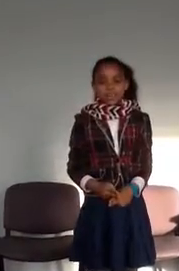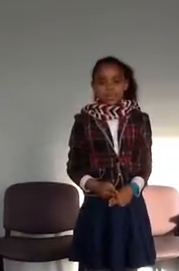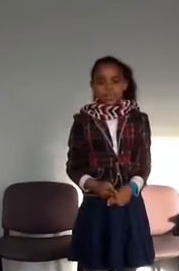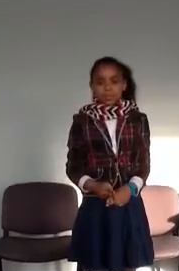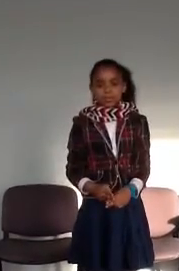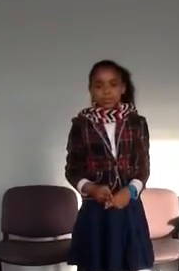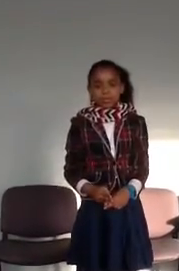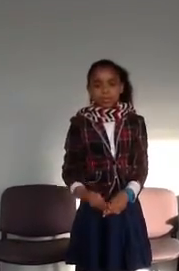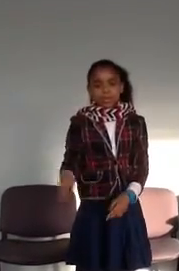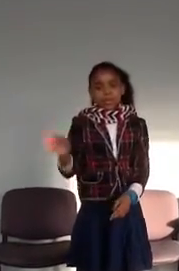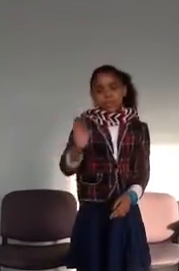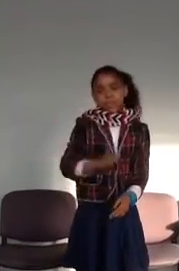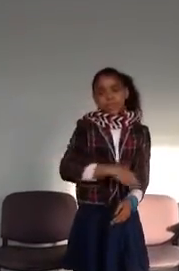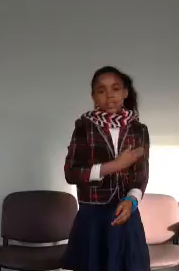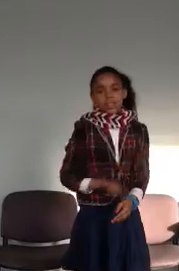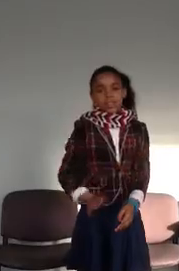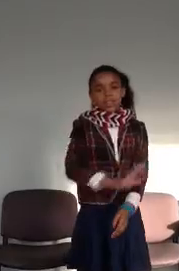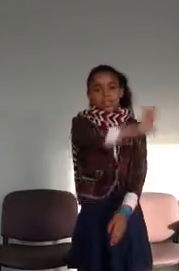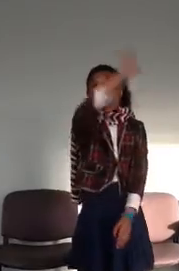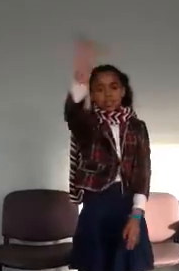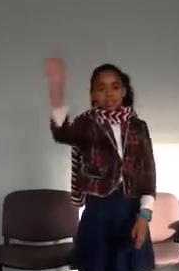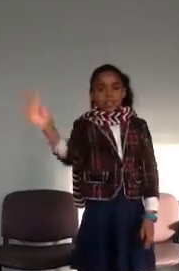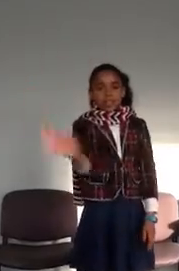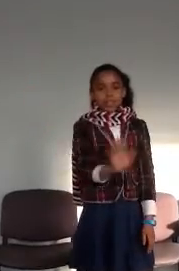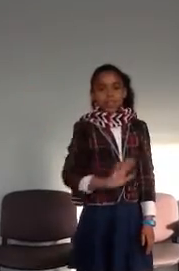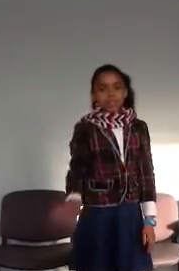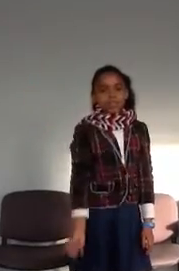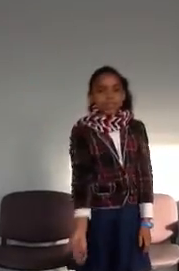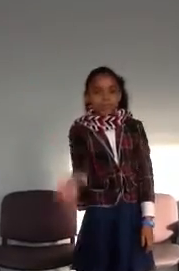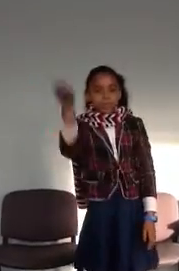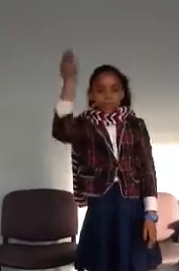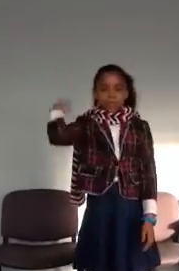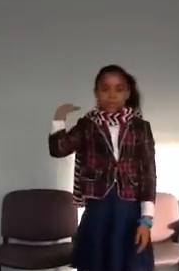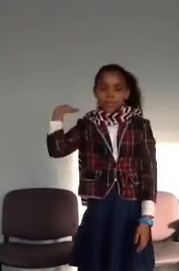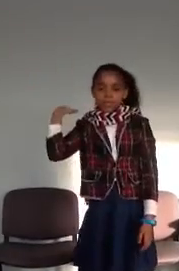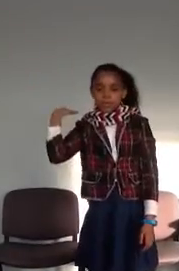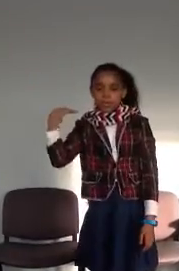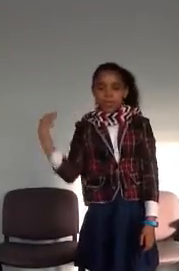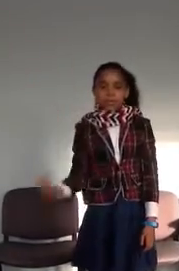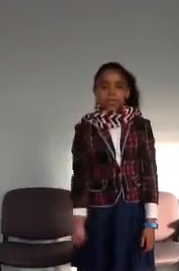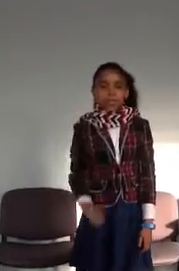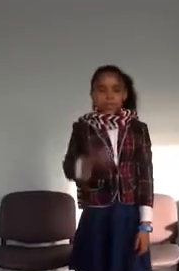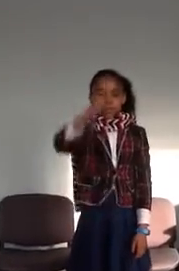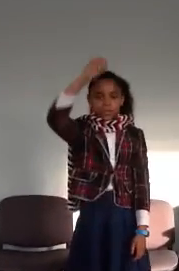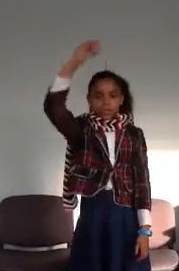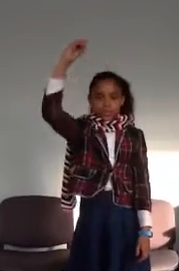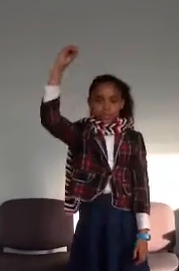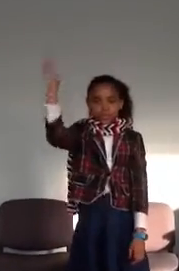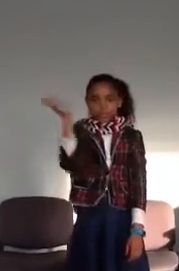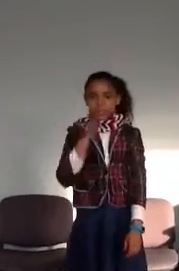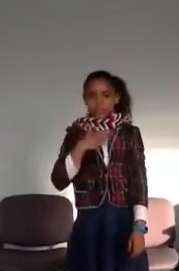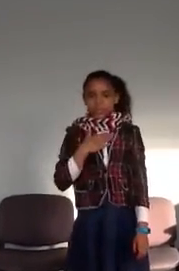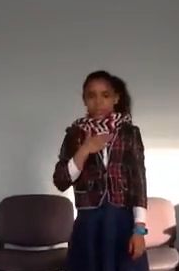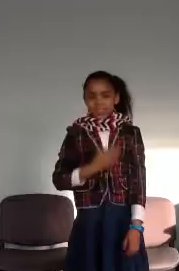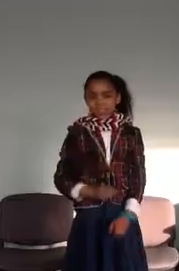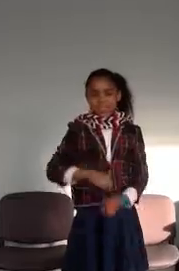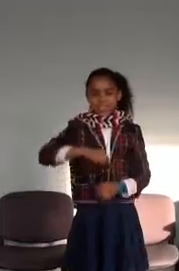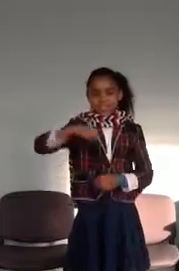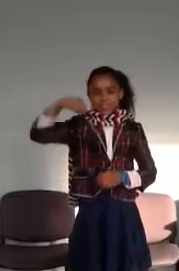name. Sing like never before, O my